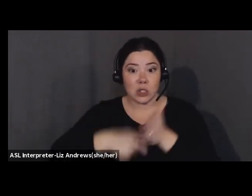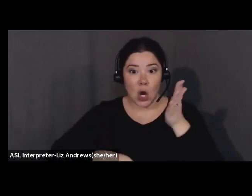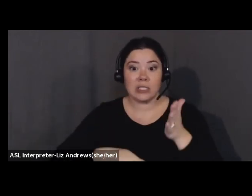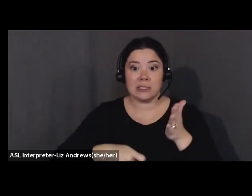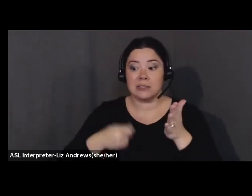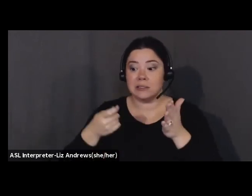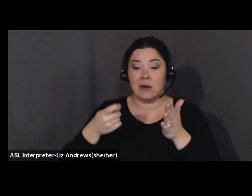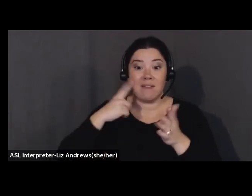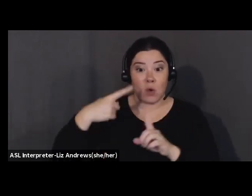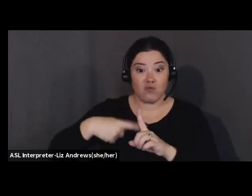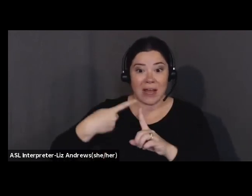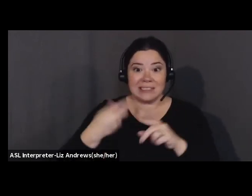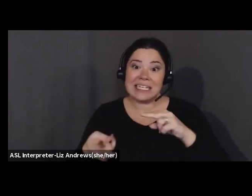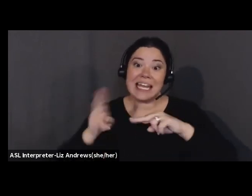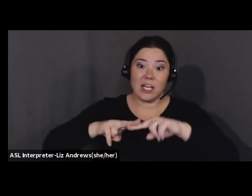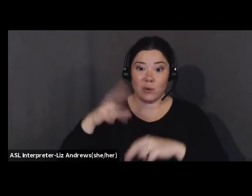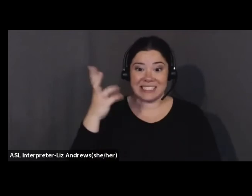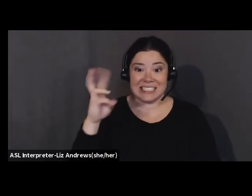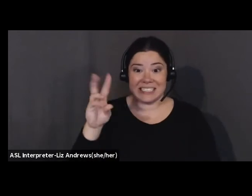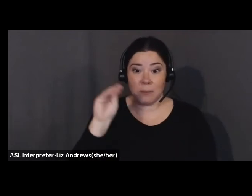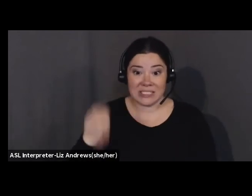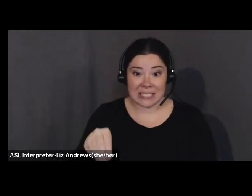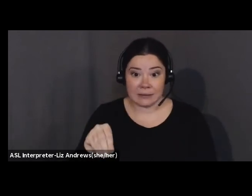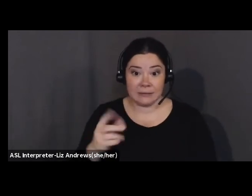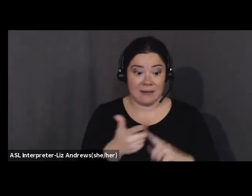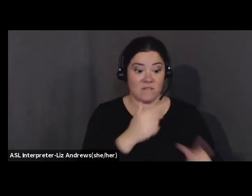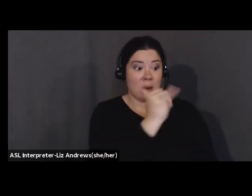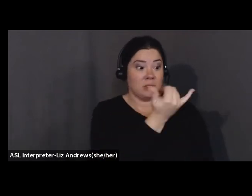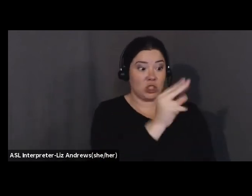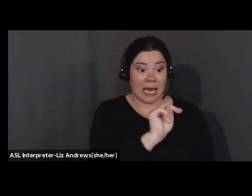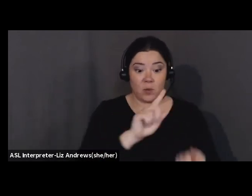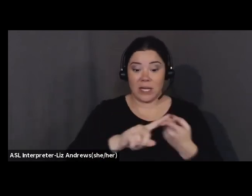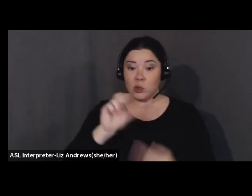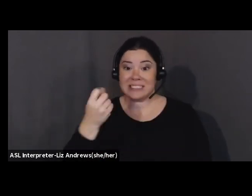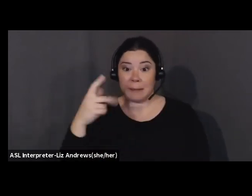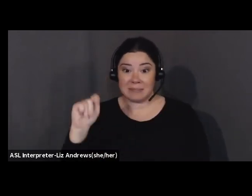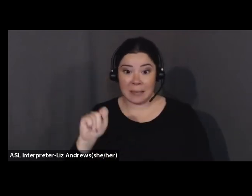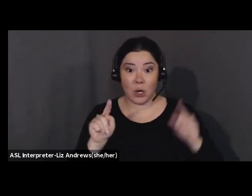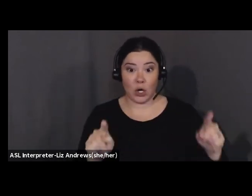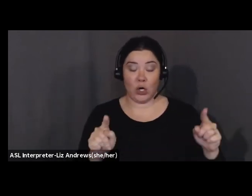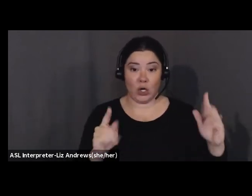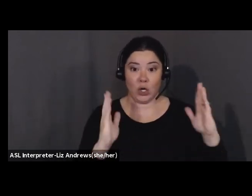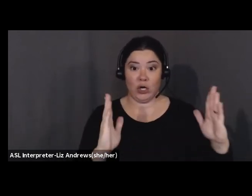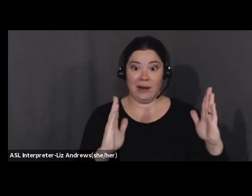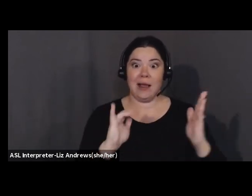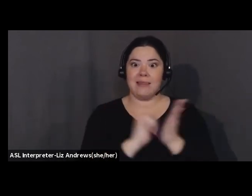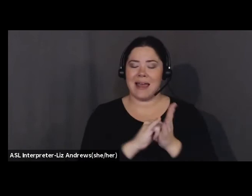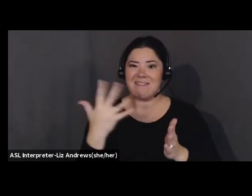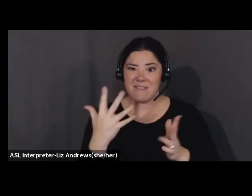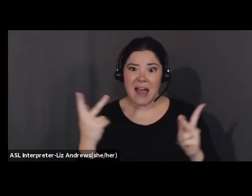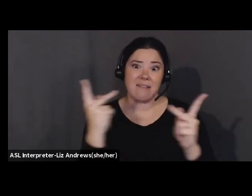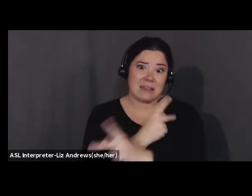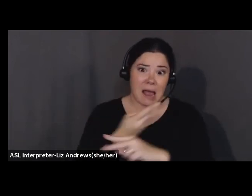just from January to September, which is 5 times larger than the usual